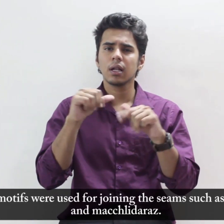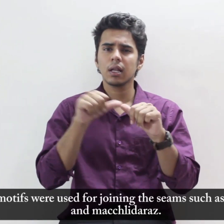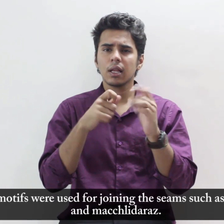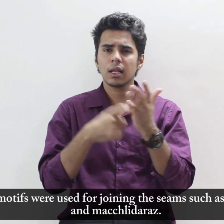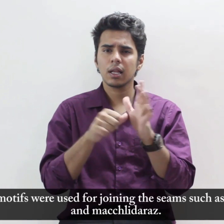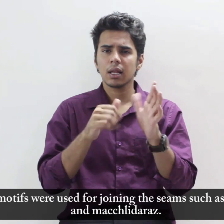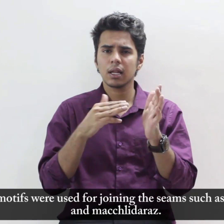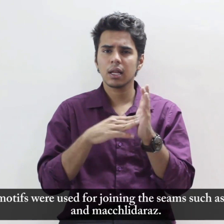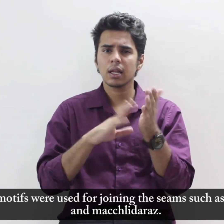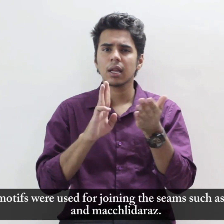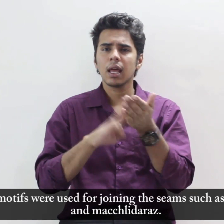Daraz.